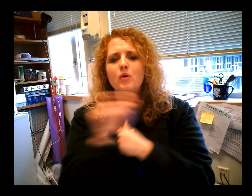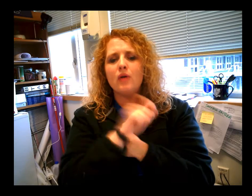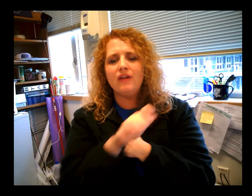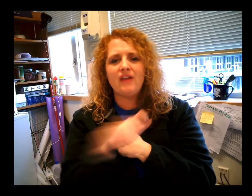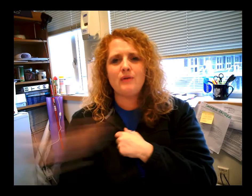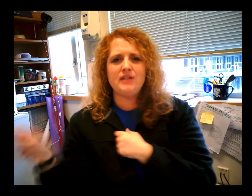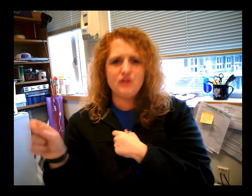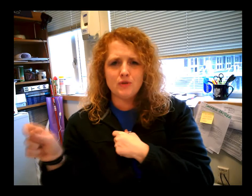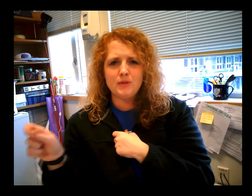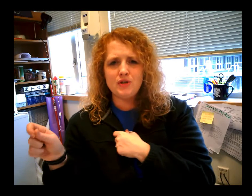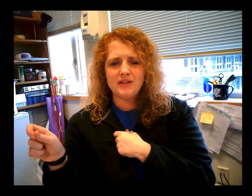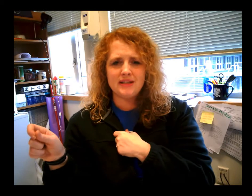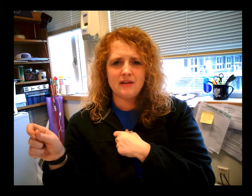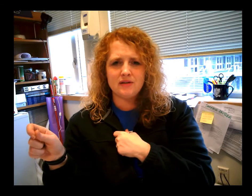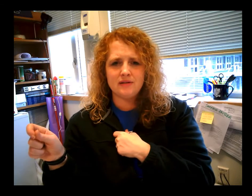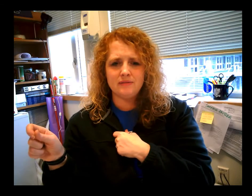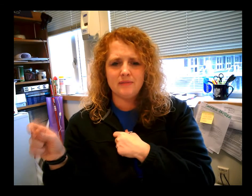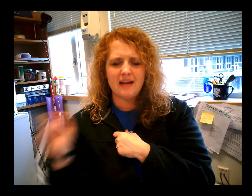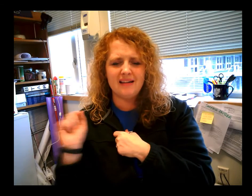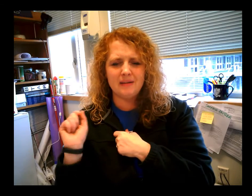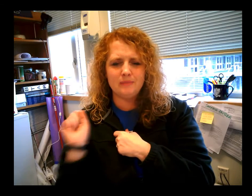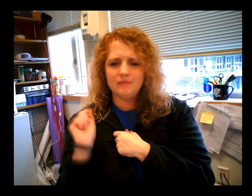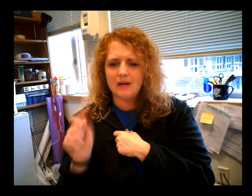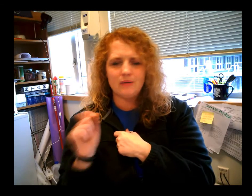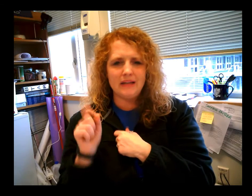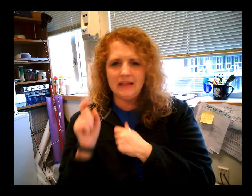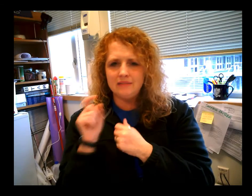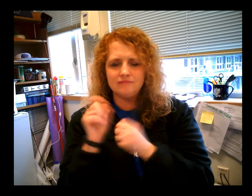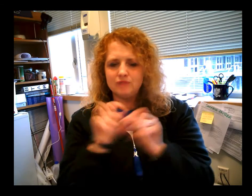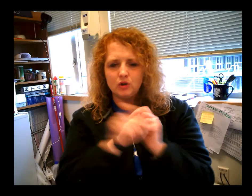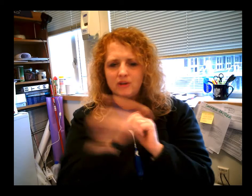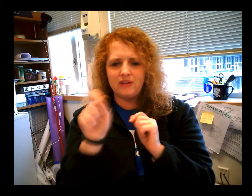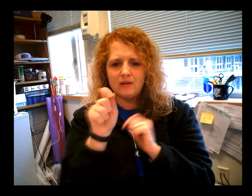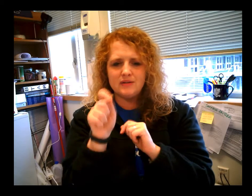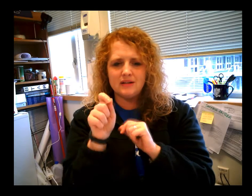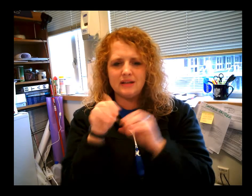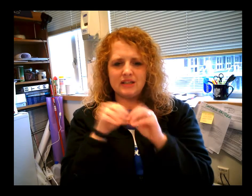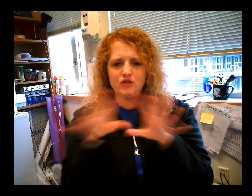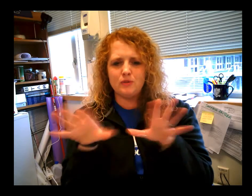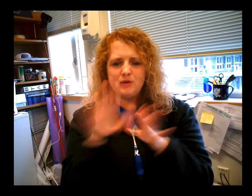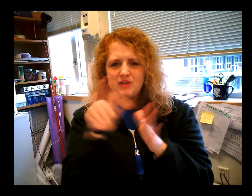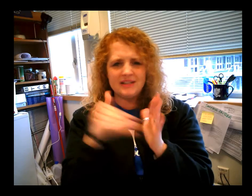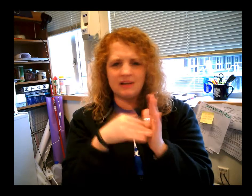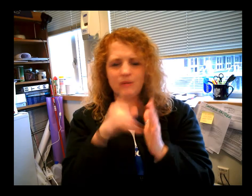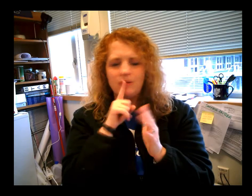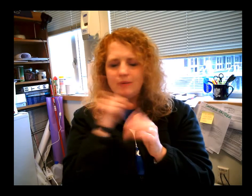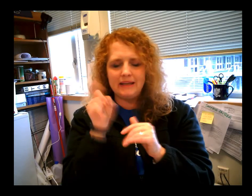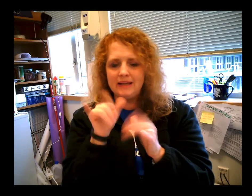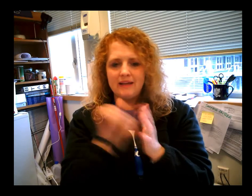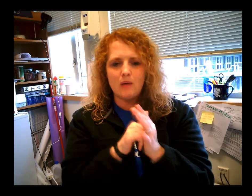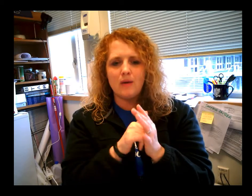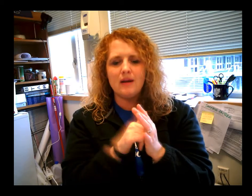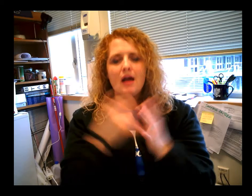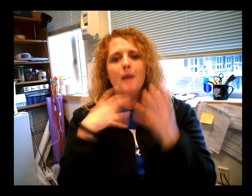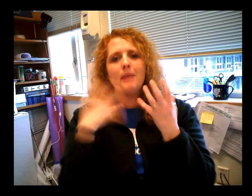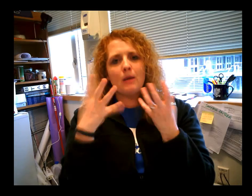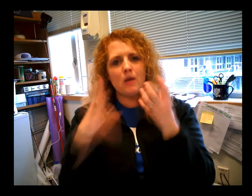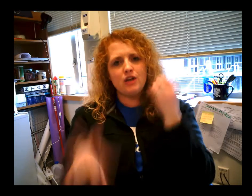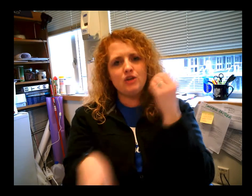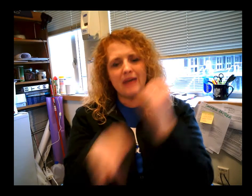Cross out distribution center. Not really. Cross out distribution center. We don't really need that one. But I wanted you to